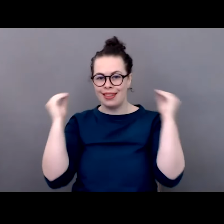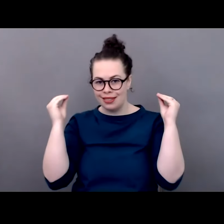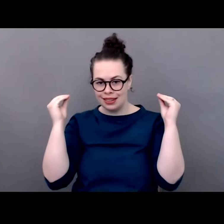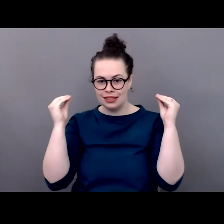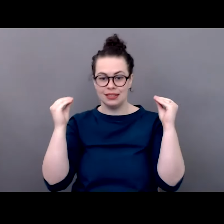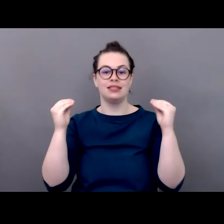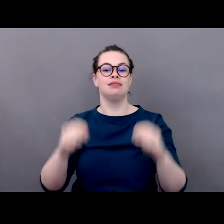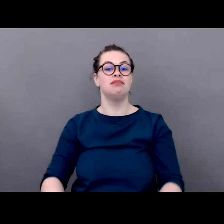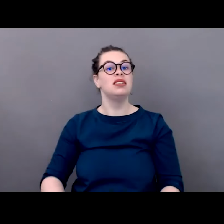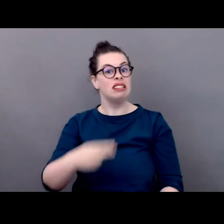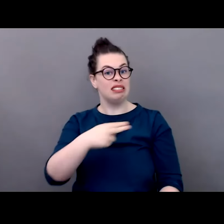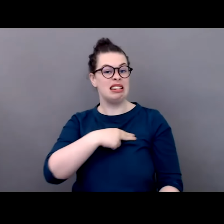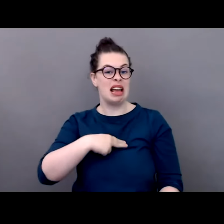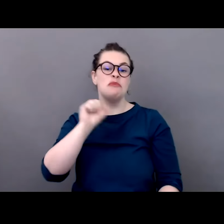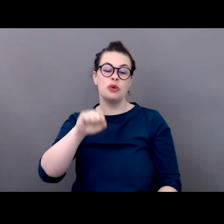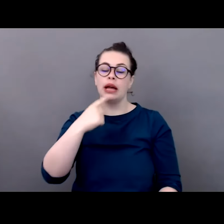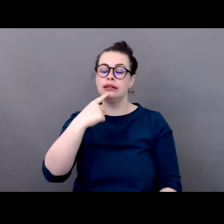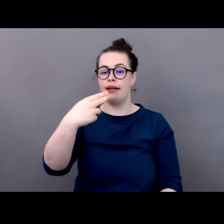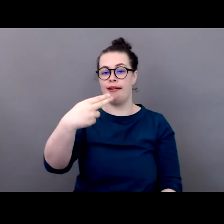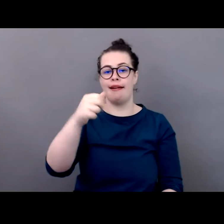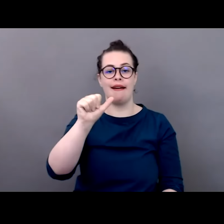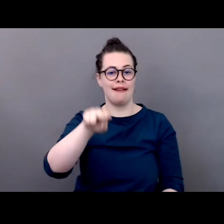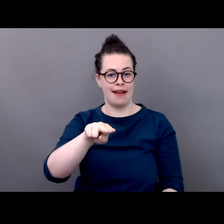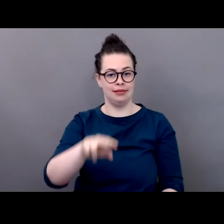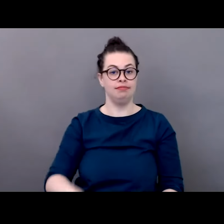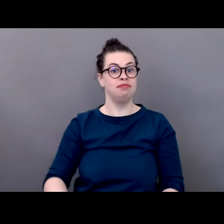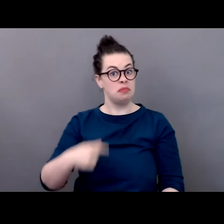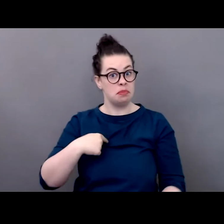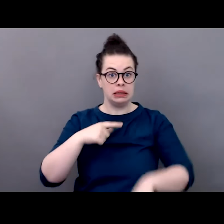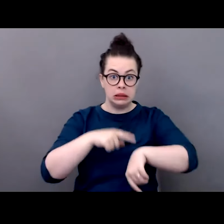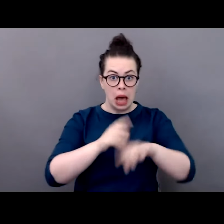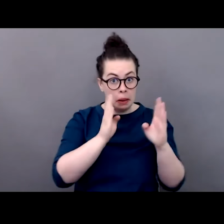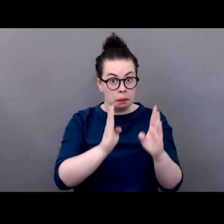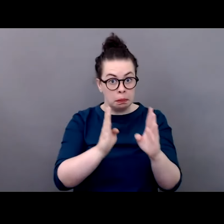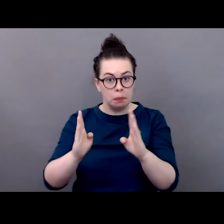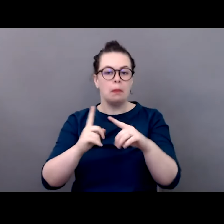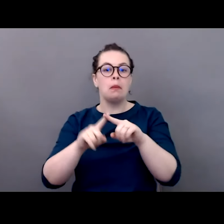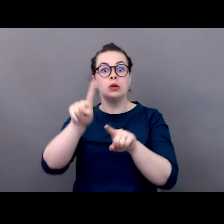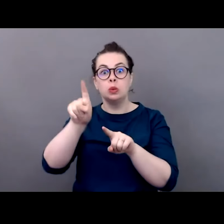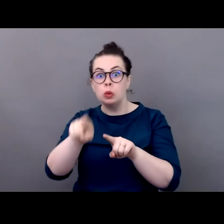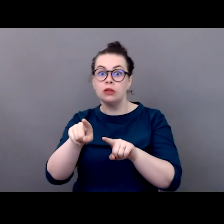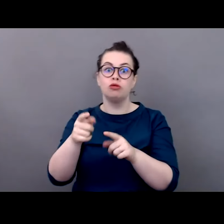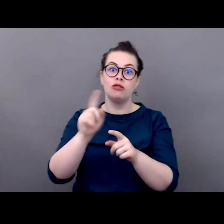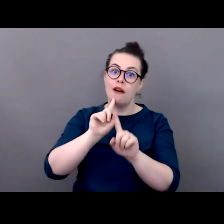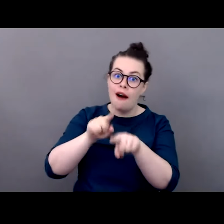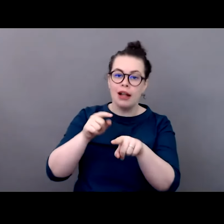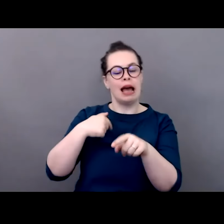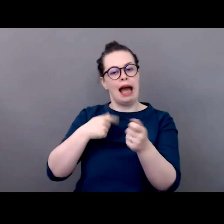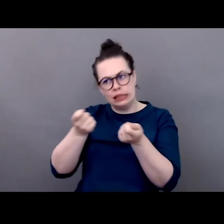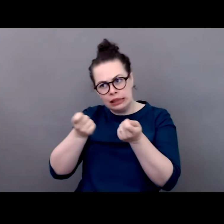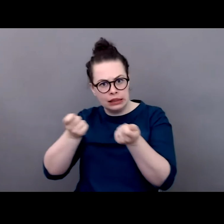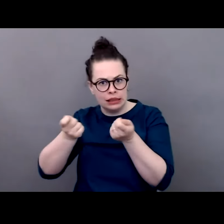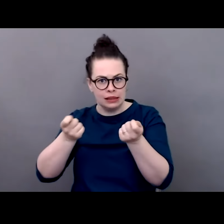to introduce you each panelist and moderate the QA. It is my great pleasure to be here to learn from our